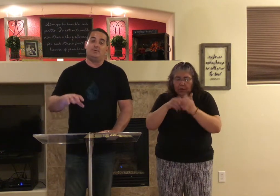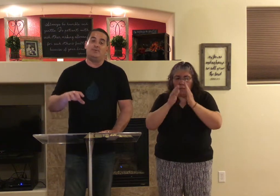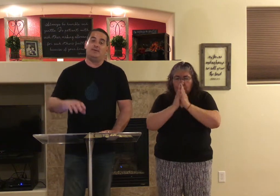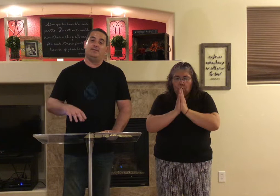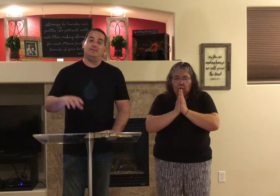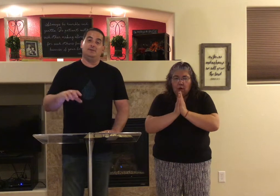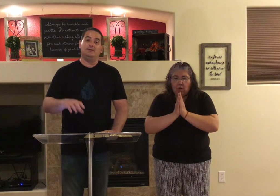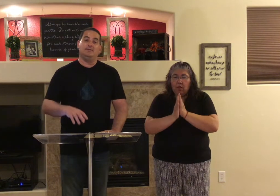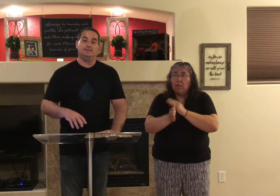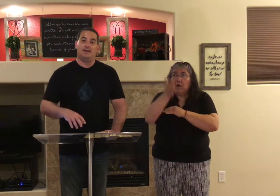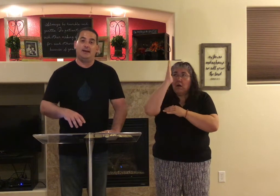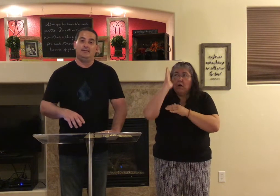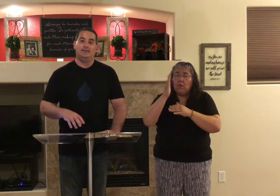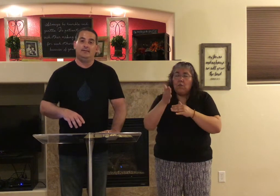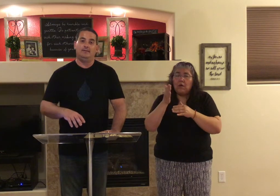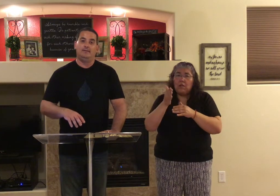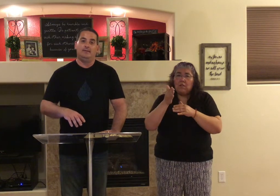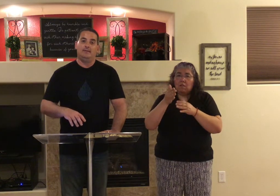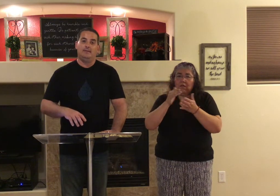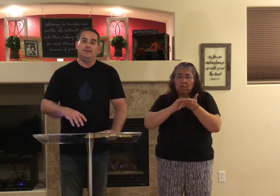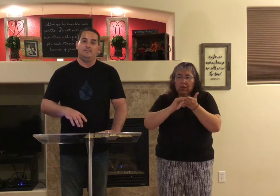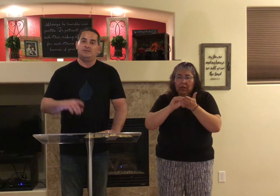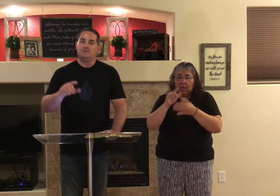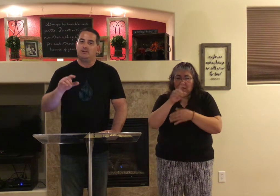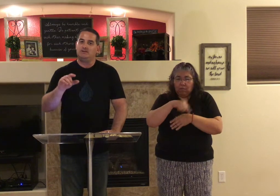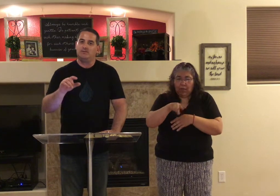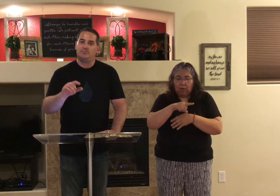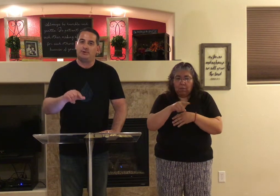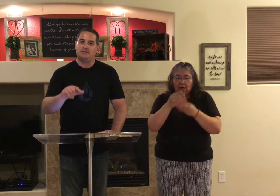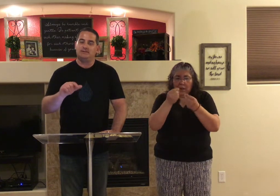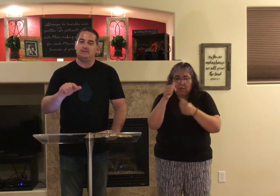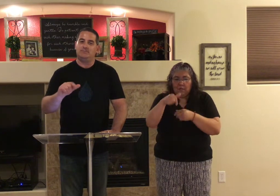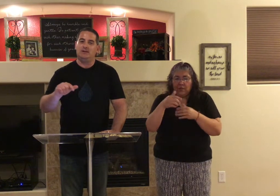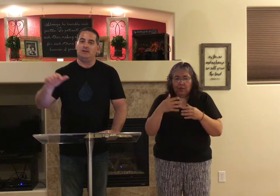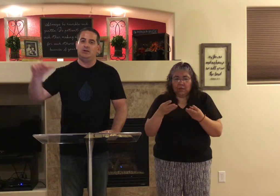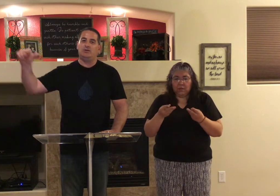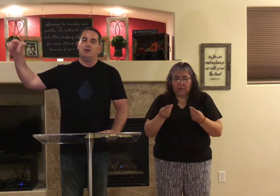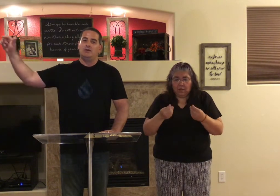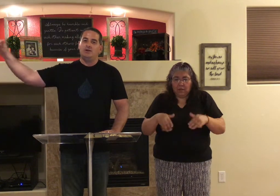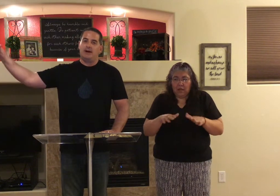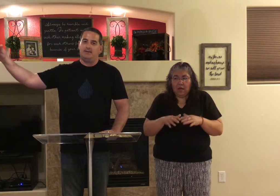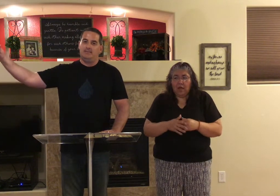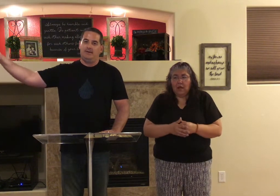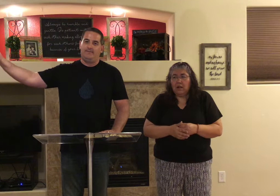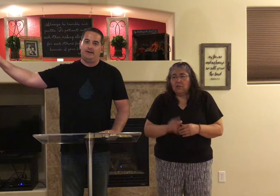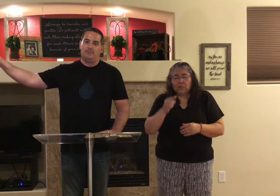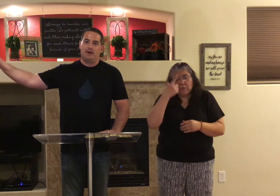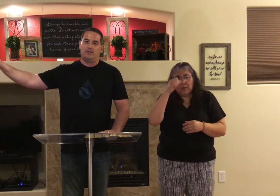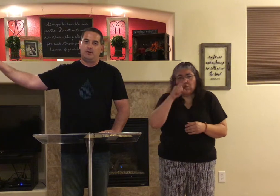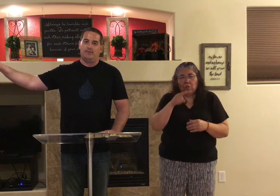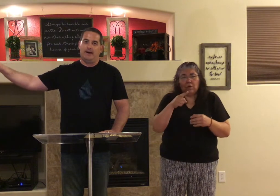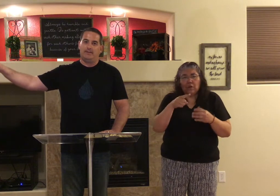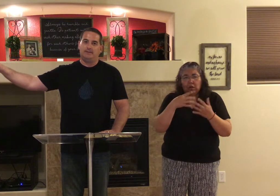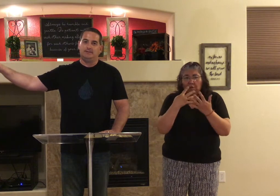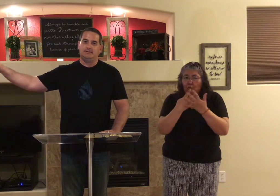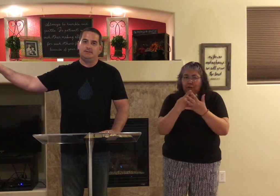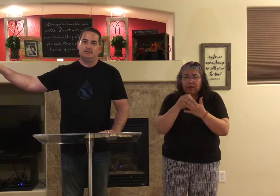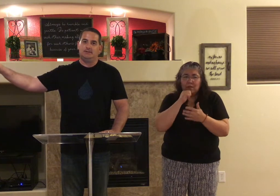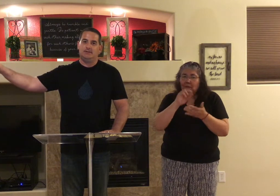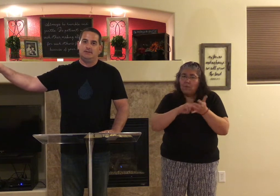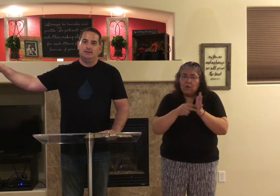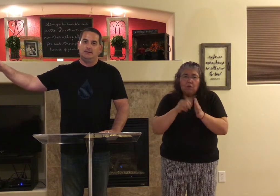that God would forgive them and heal this land. Just because you're in prison doesn't mean that you're not going to be affected by